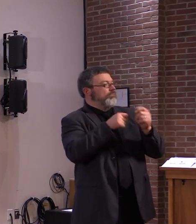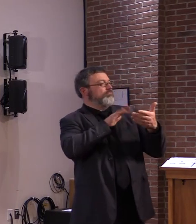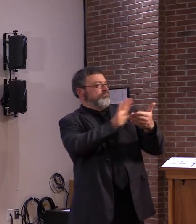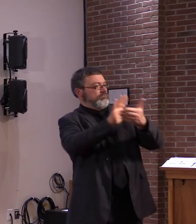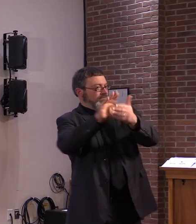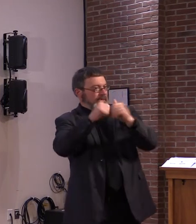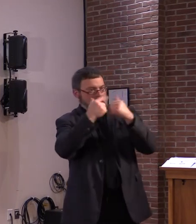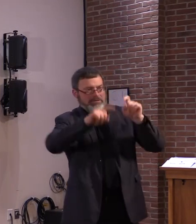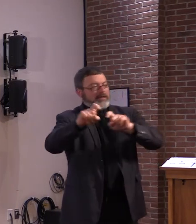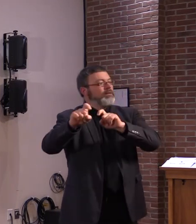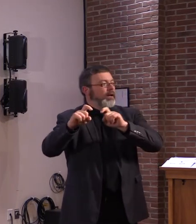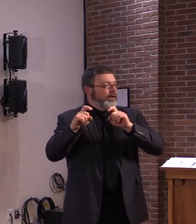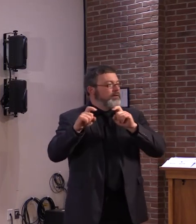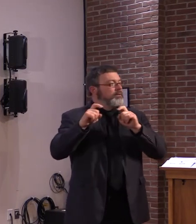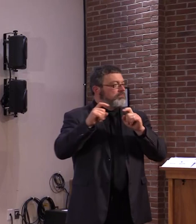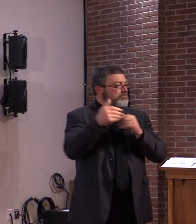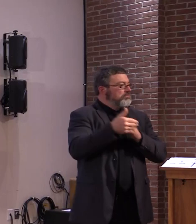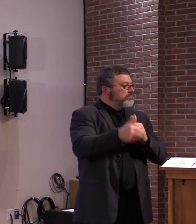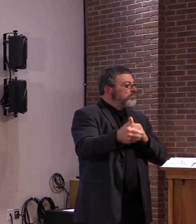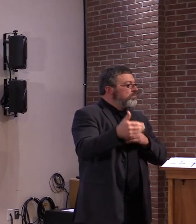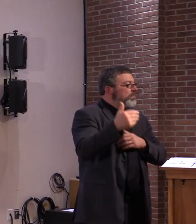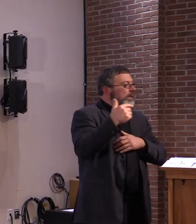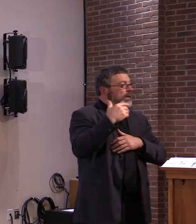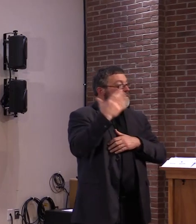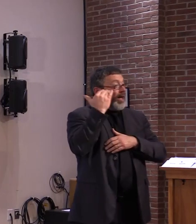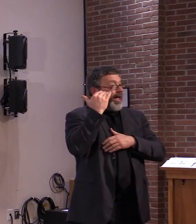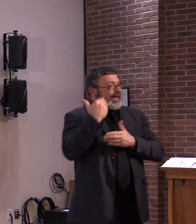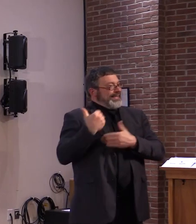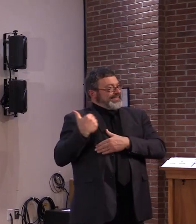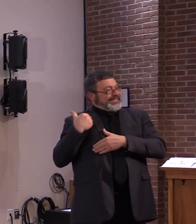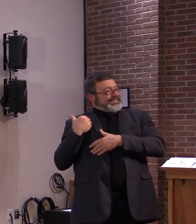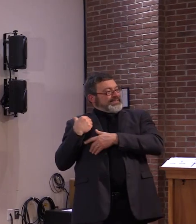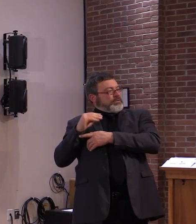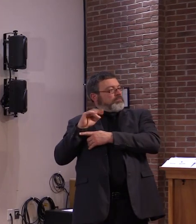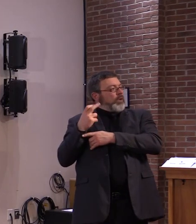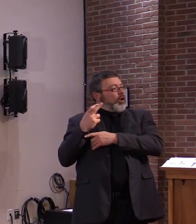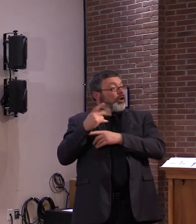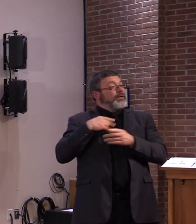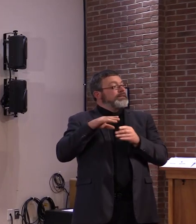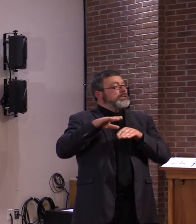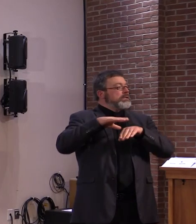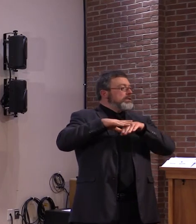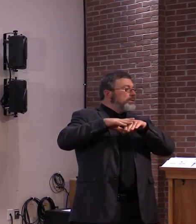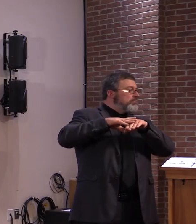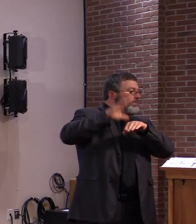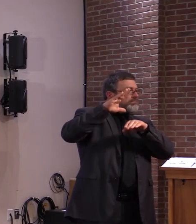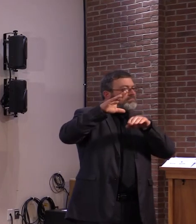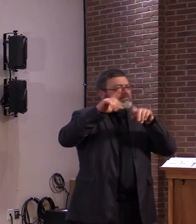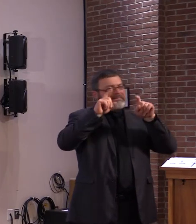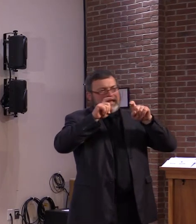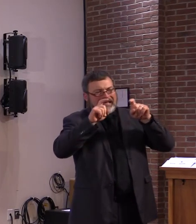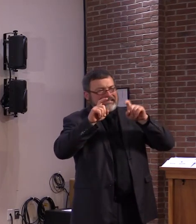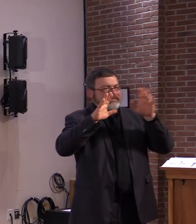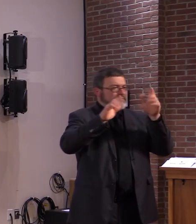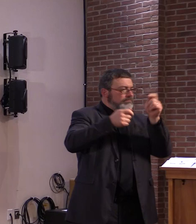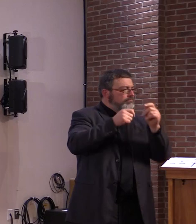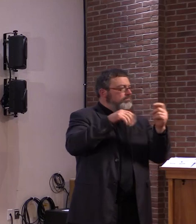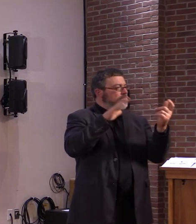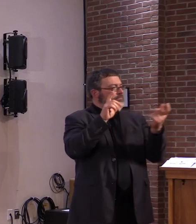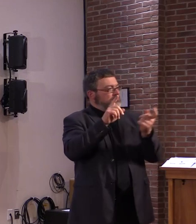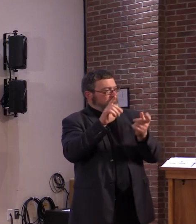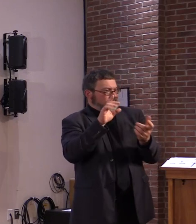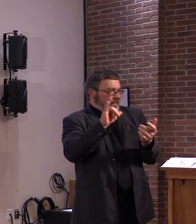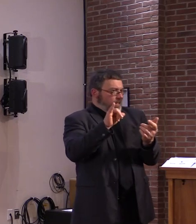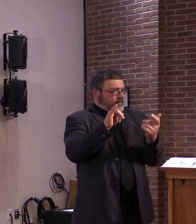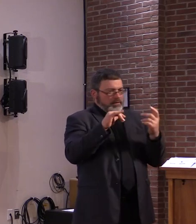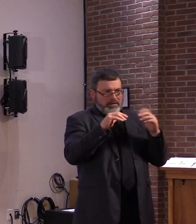went from back in March, having minimal testing capacity to pretty robust